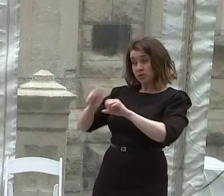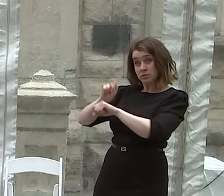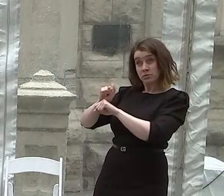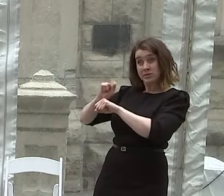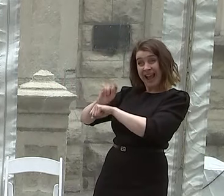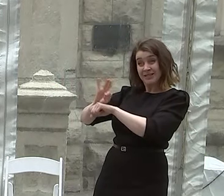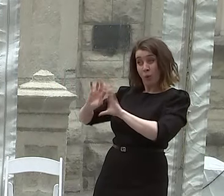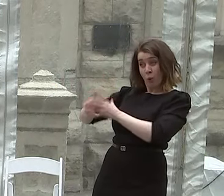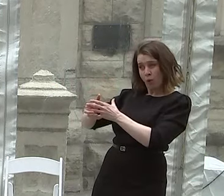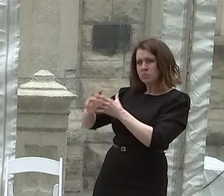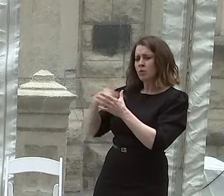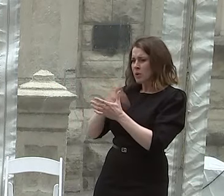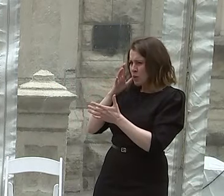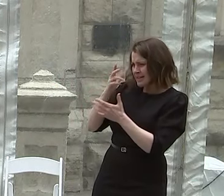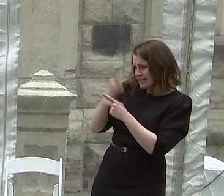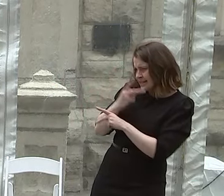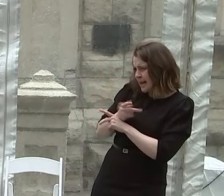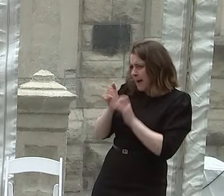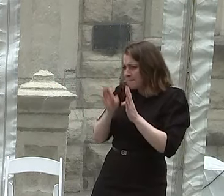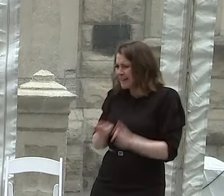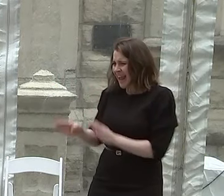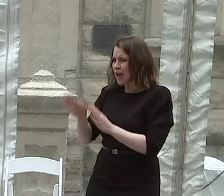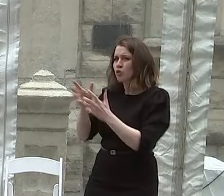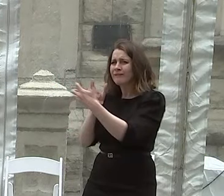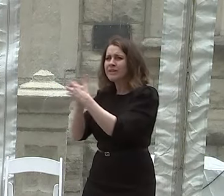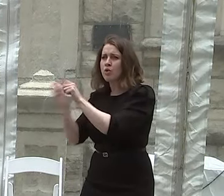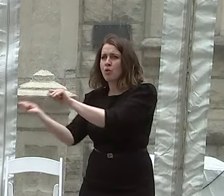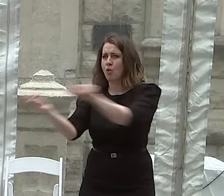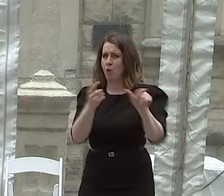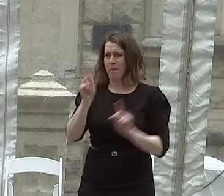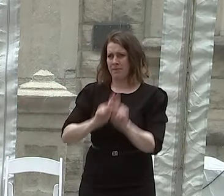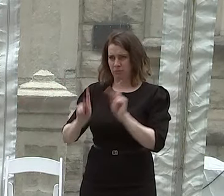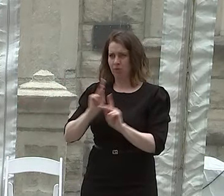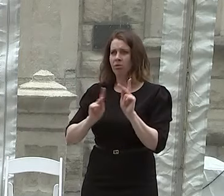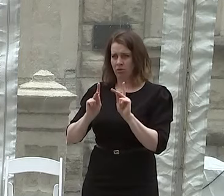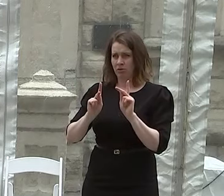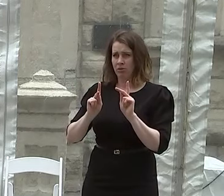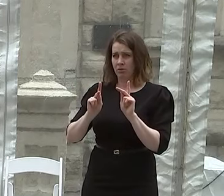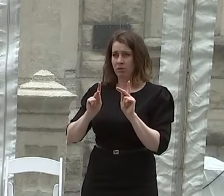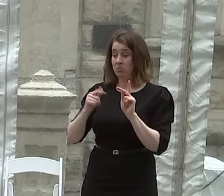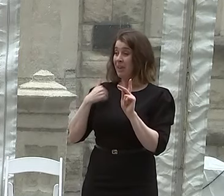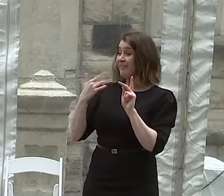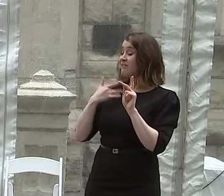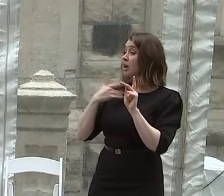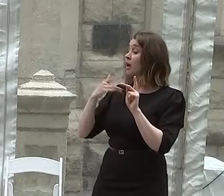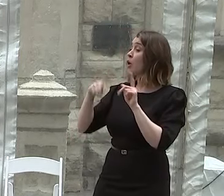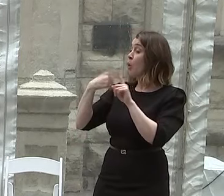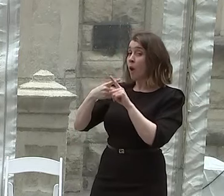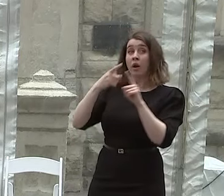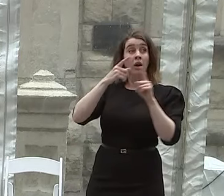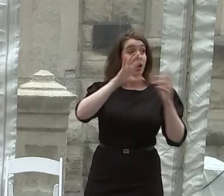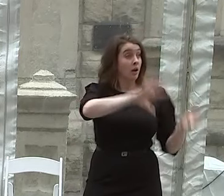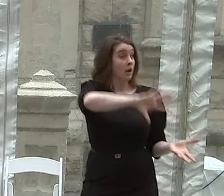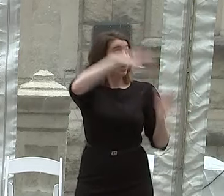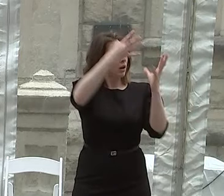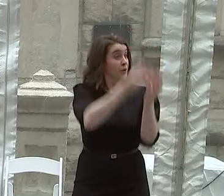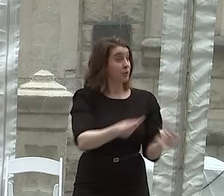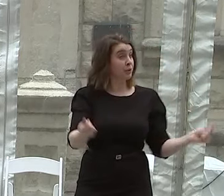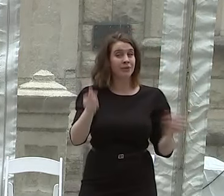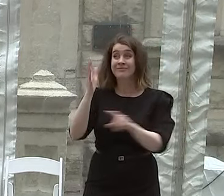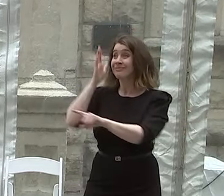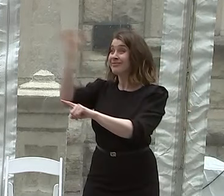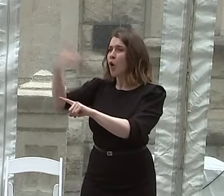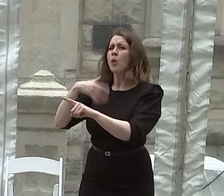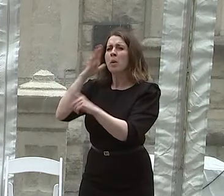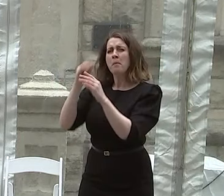an economic plan that works for everyone. And I'm confident that when we get through to the other side, the city of Chicago will be stronger, more